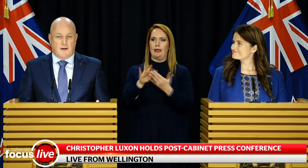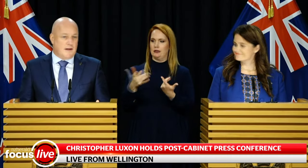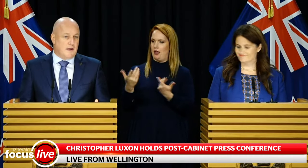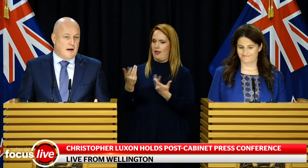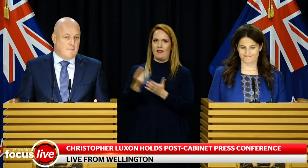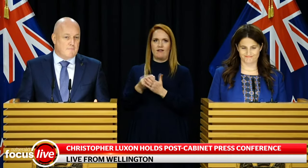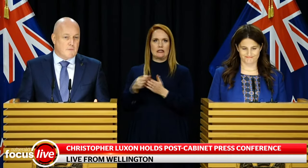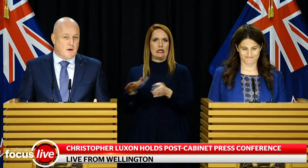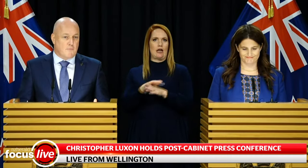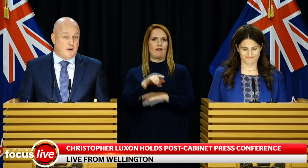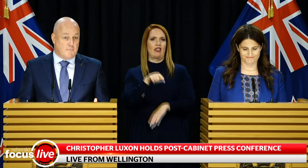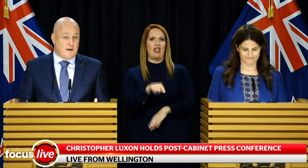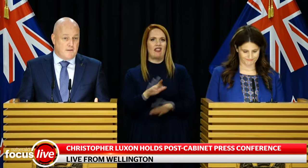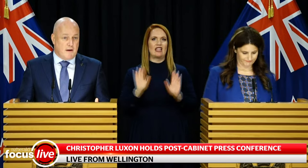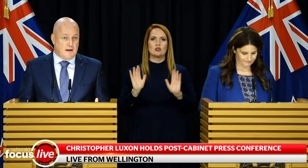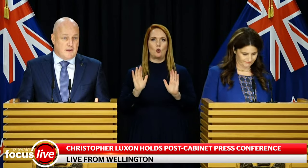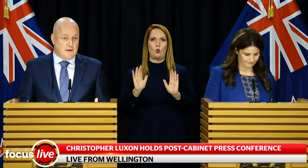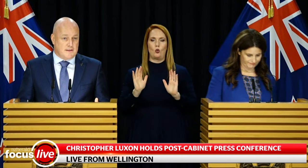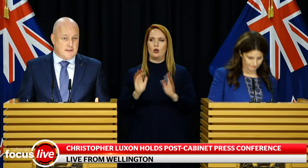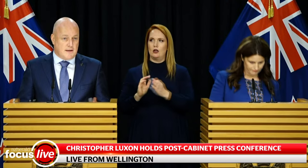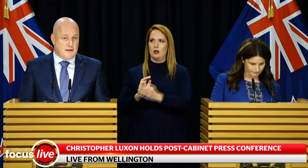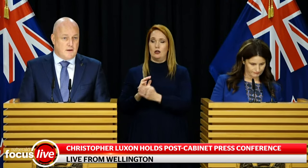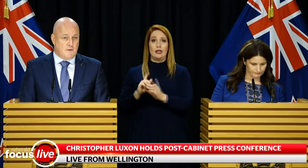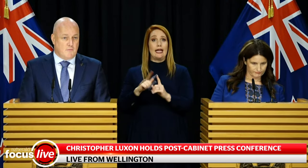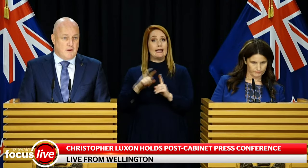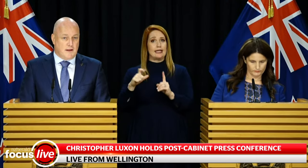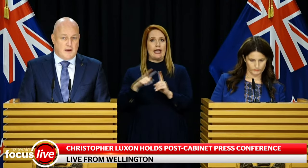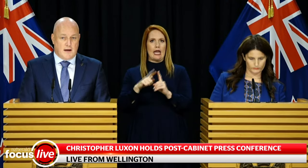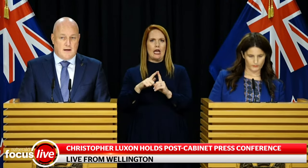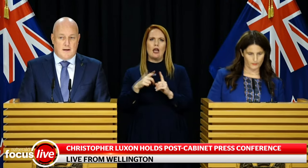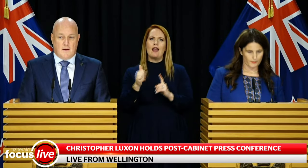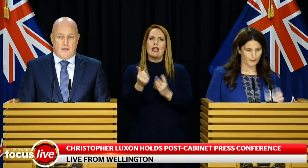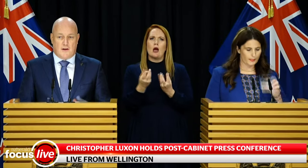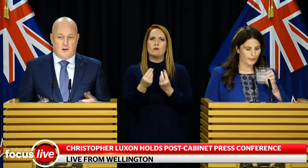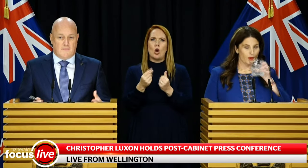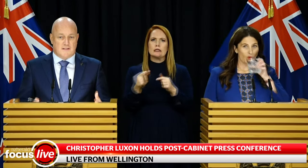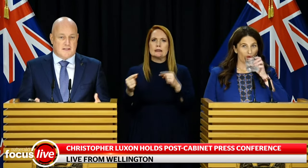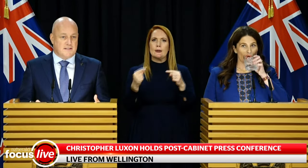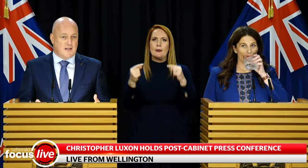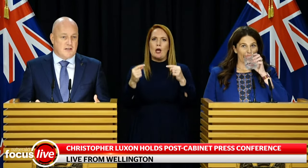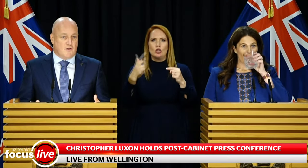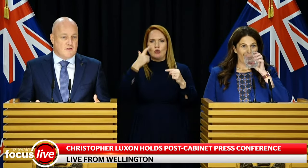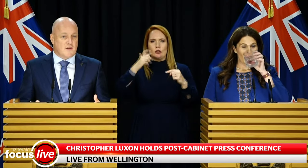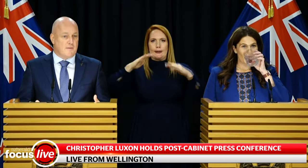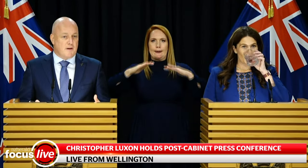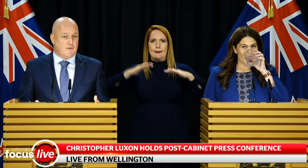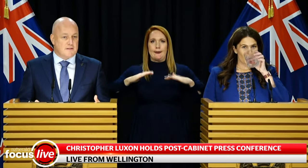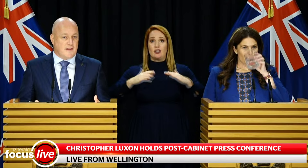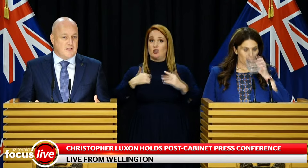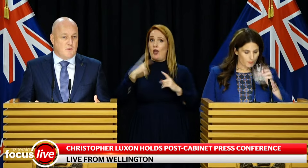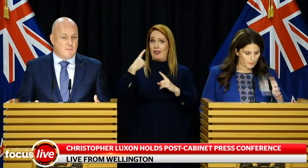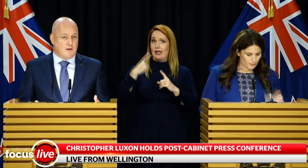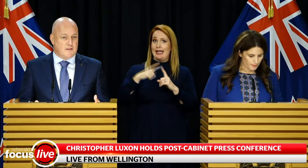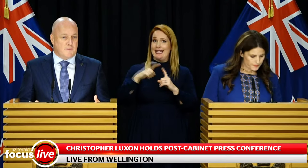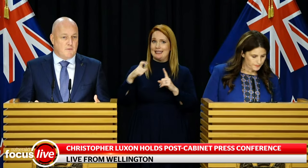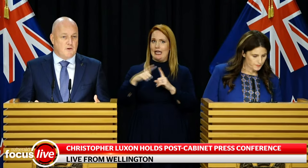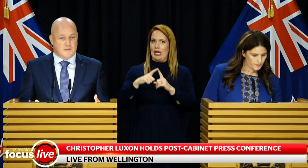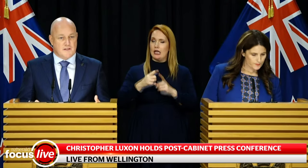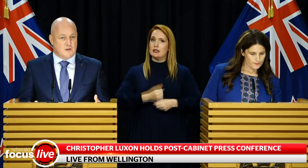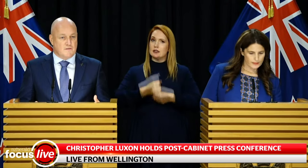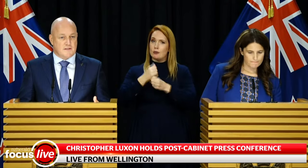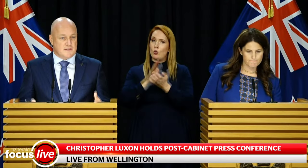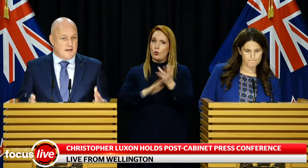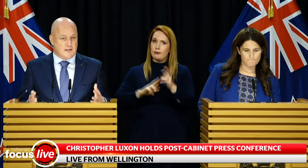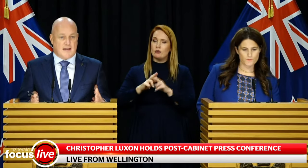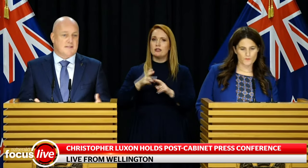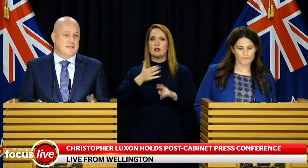is a really pretty competitive market in ECE. It would be really, I think a lot of ECEs actually are on the side of parents, and they actually want parents to be able to use